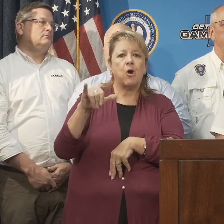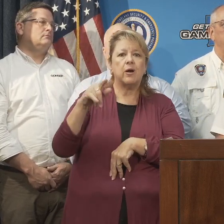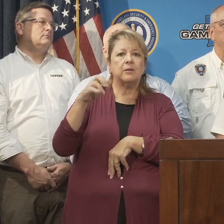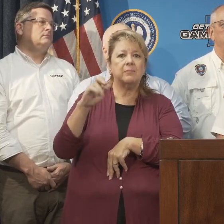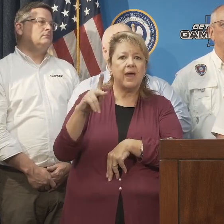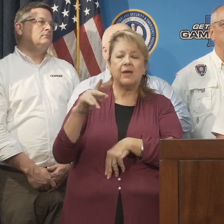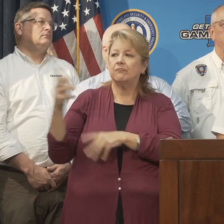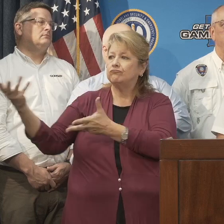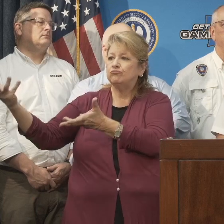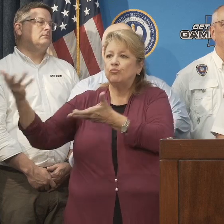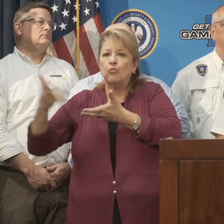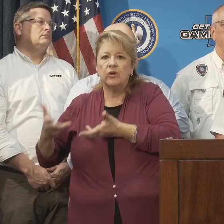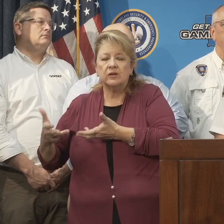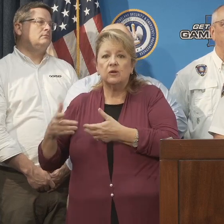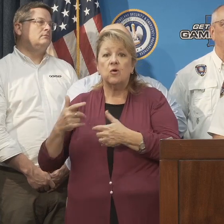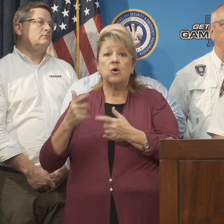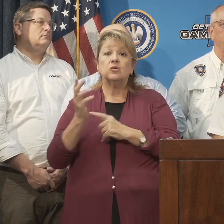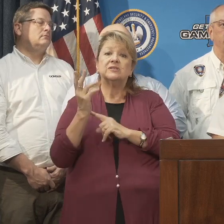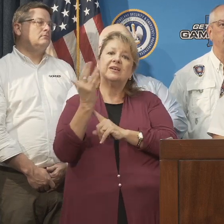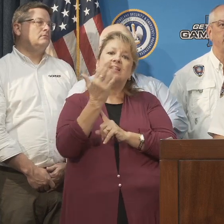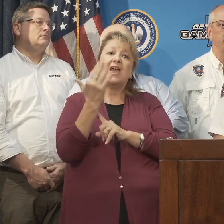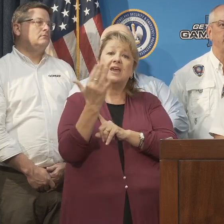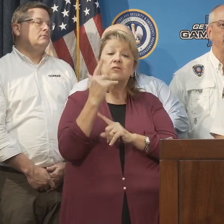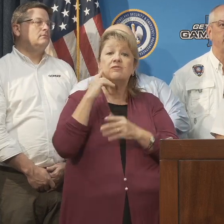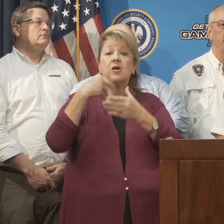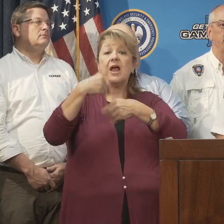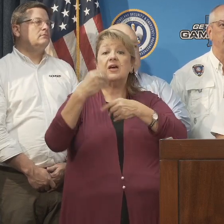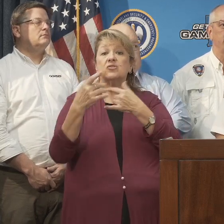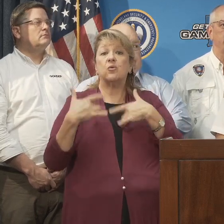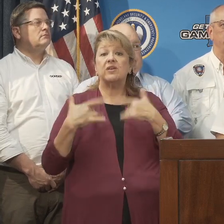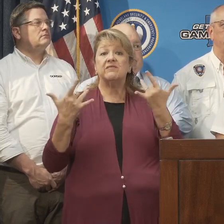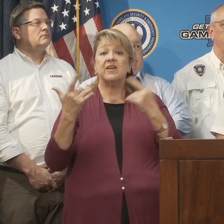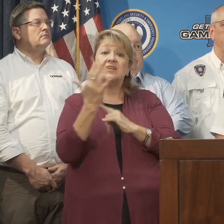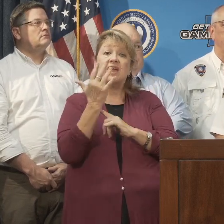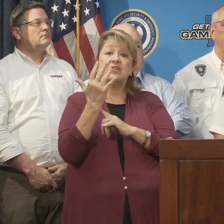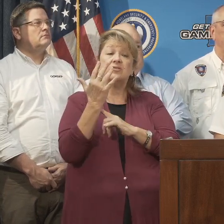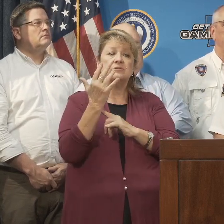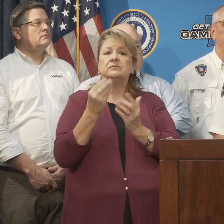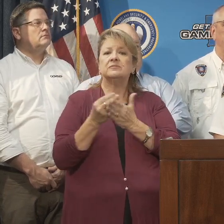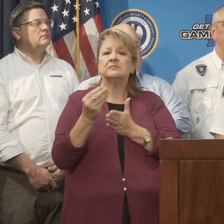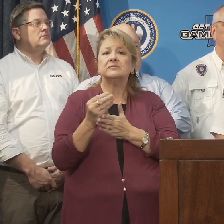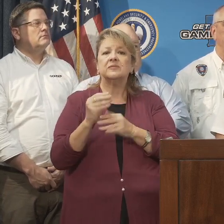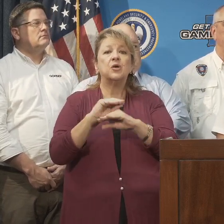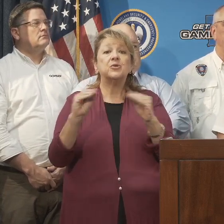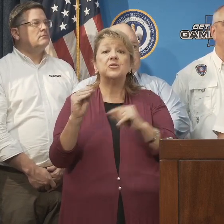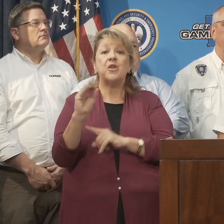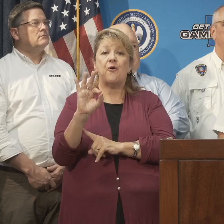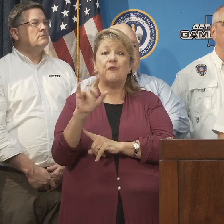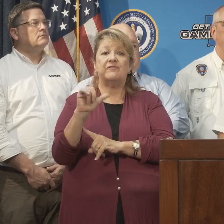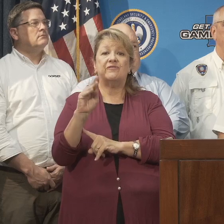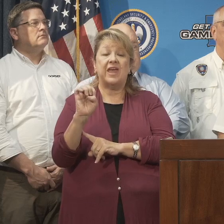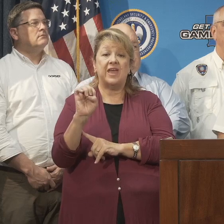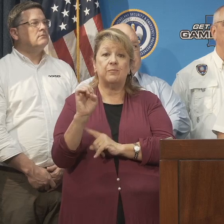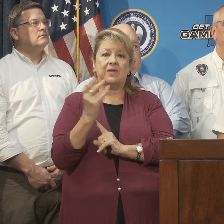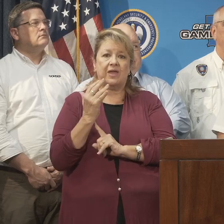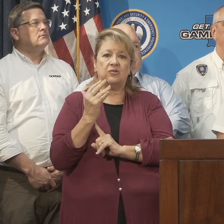where you might be using candles for some sort of outdoor event. Purchase the flameless candles. Some of this is common sense, but some of these